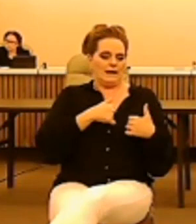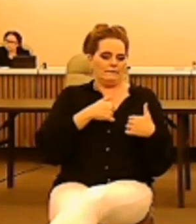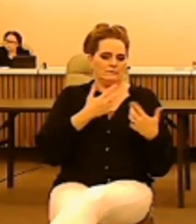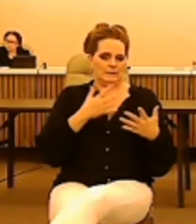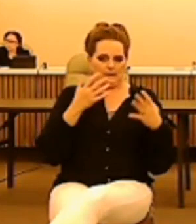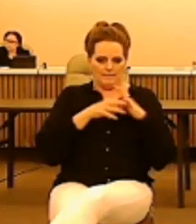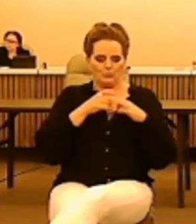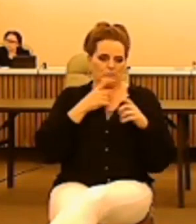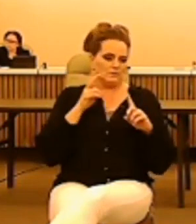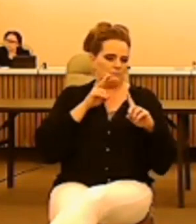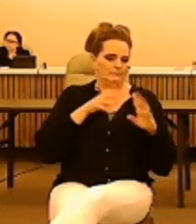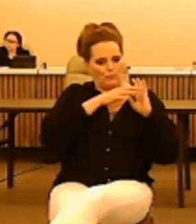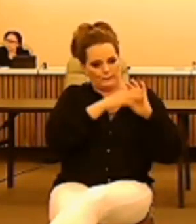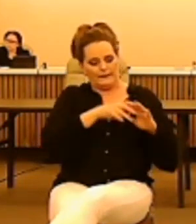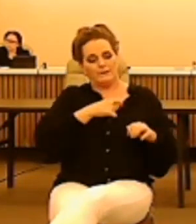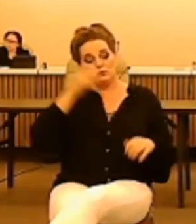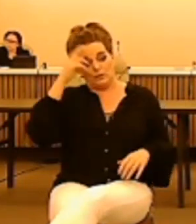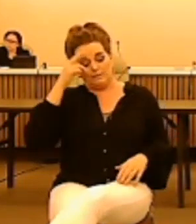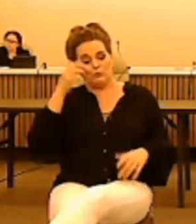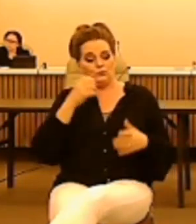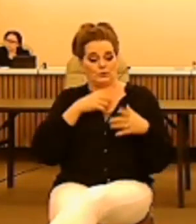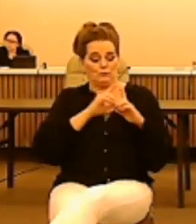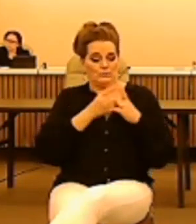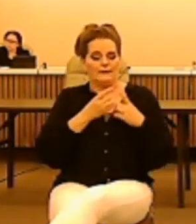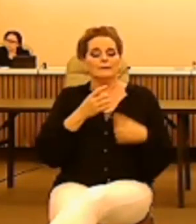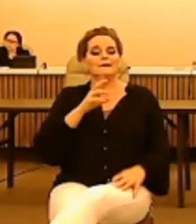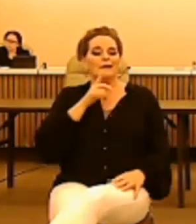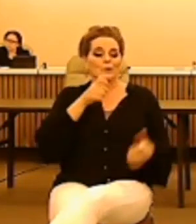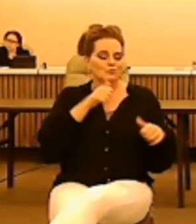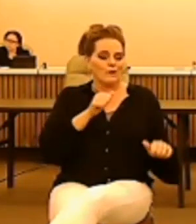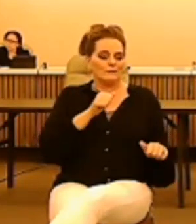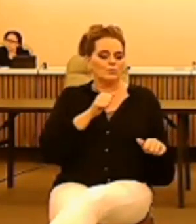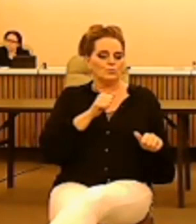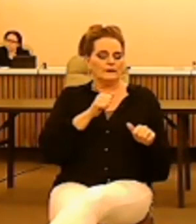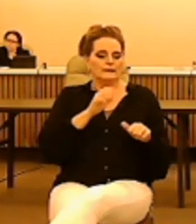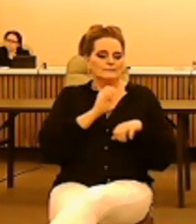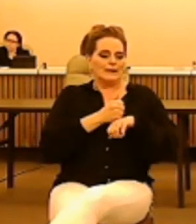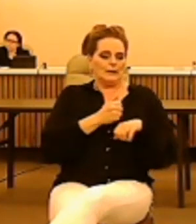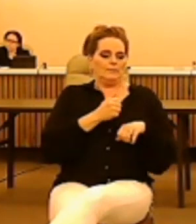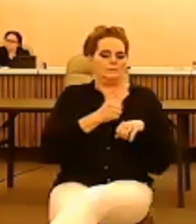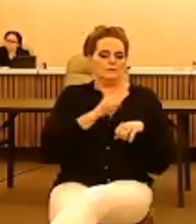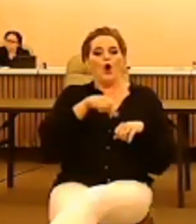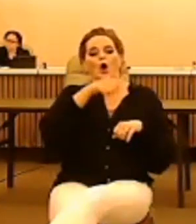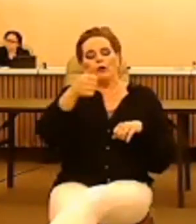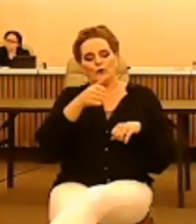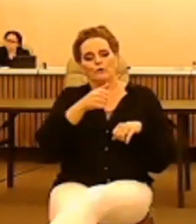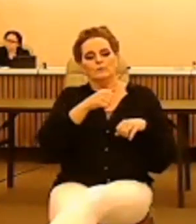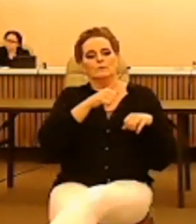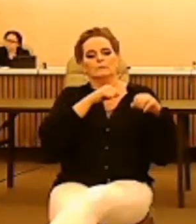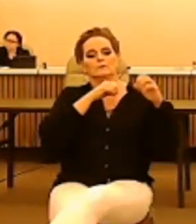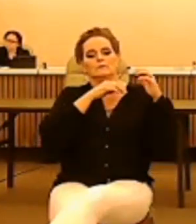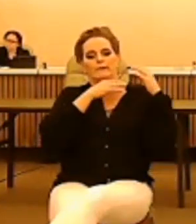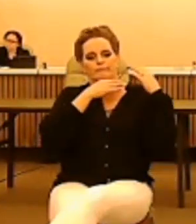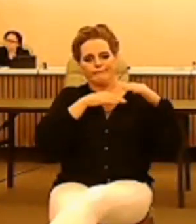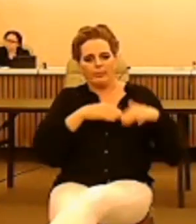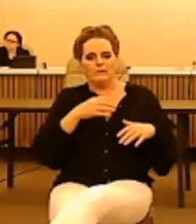think is applicable because I know we're going to be creating this district. If we're going to try to impose additional restrictions above and beyond